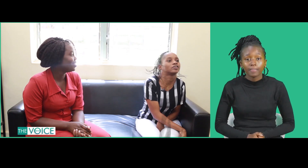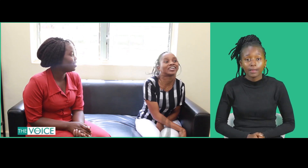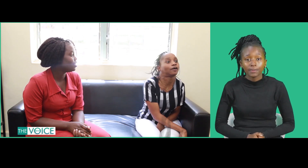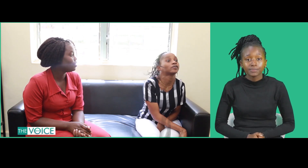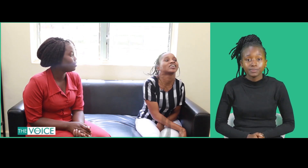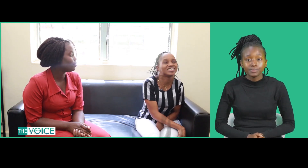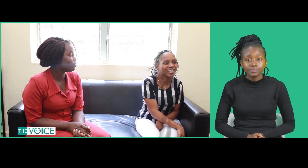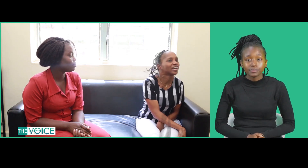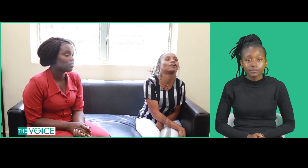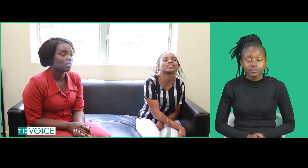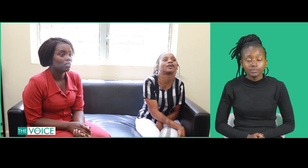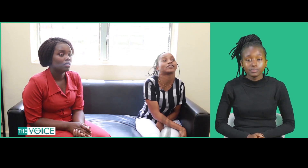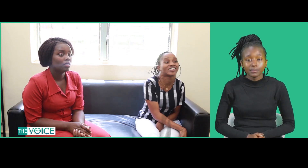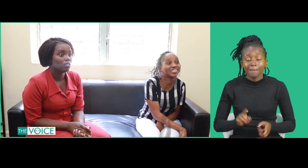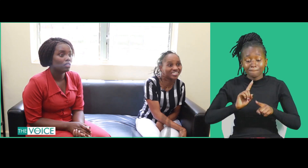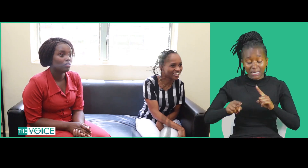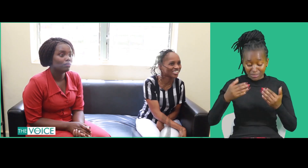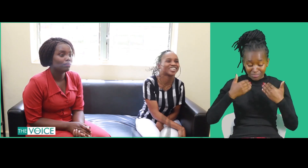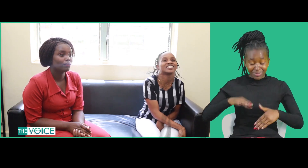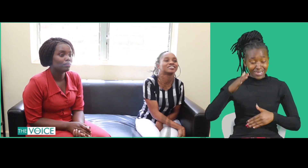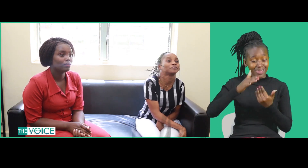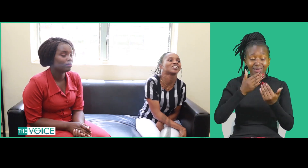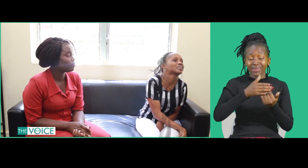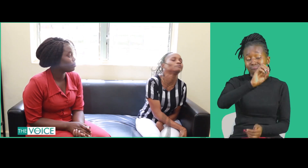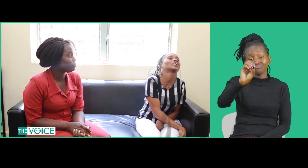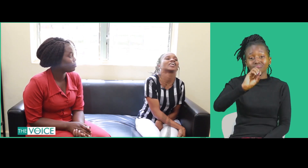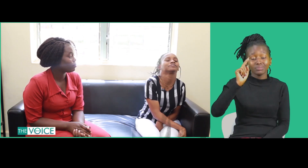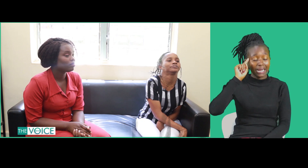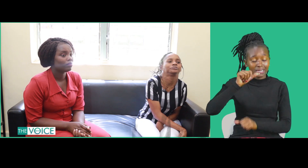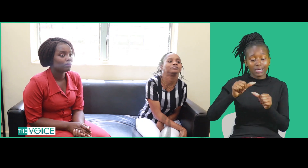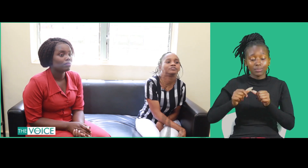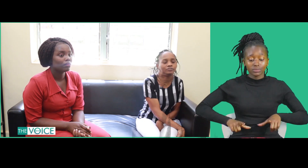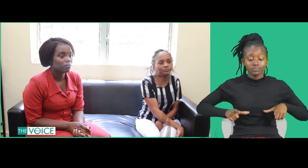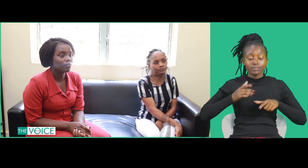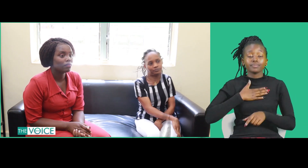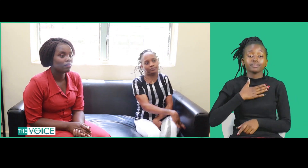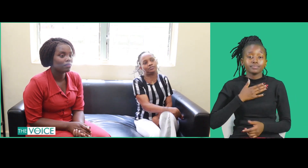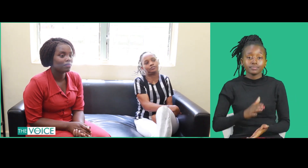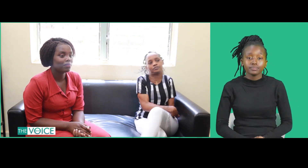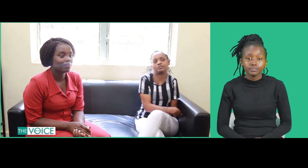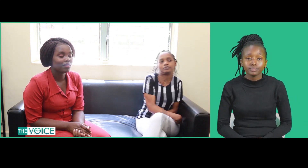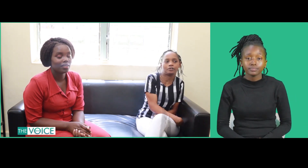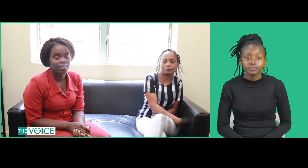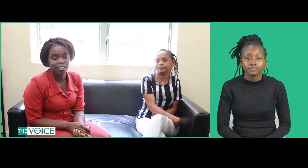I don't care what they say, I don't care what they think, that is me, that's my life.